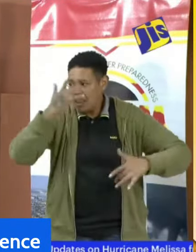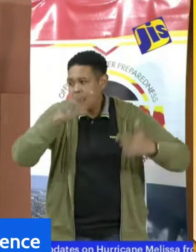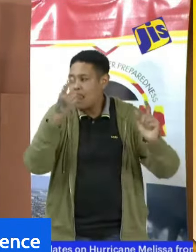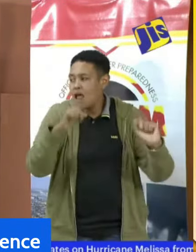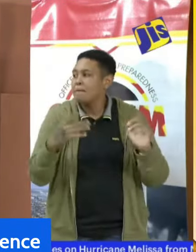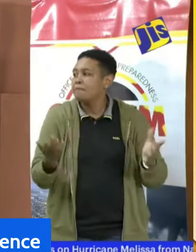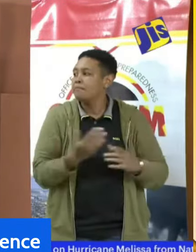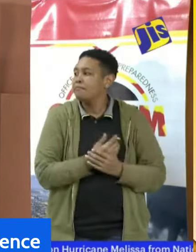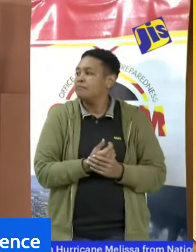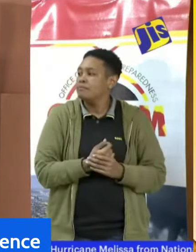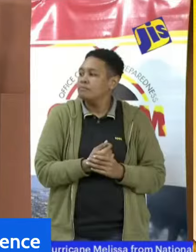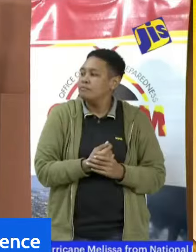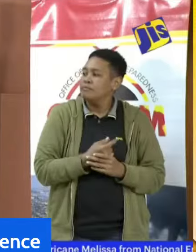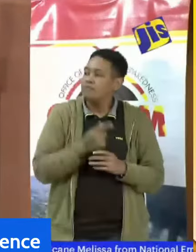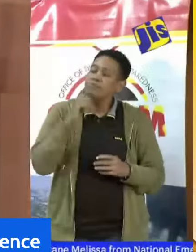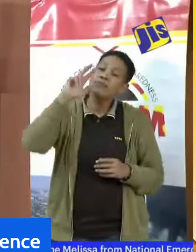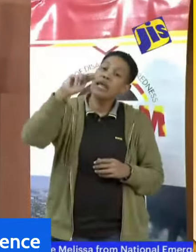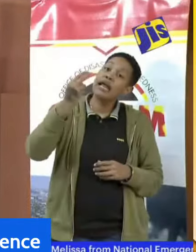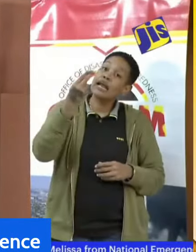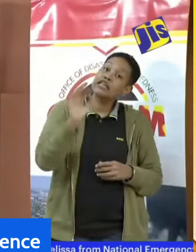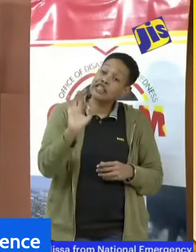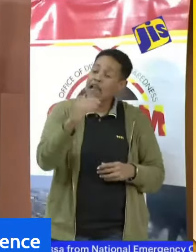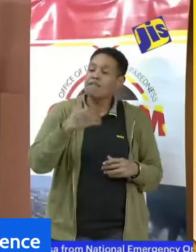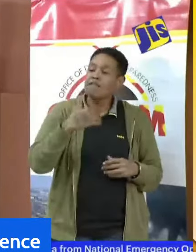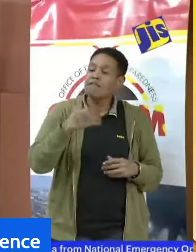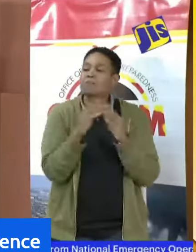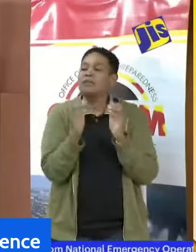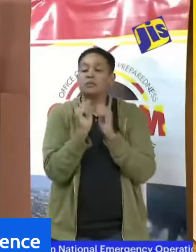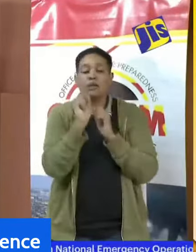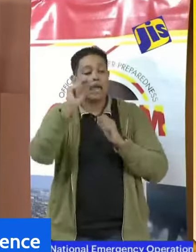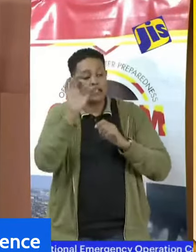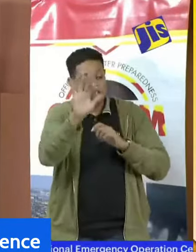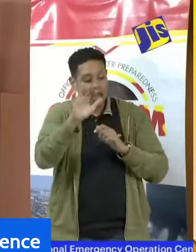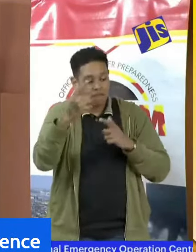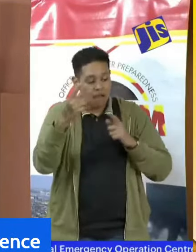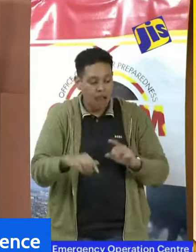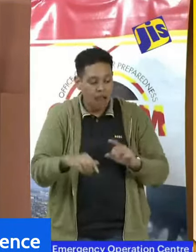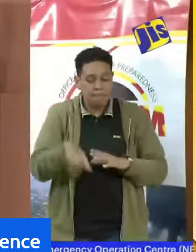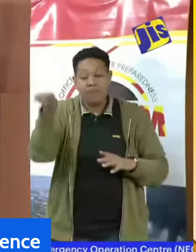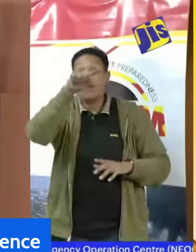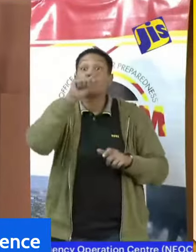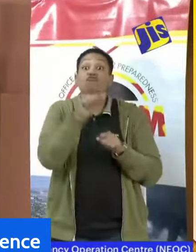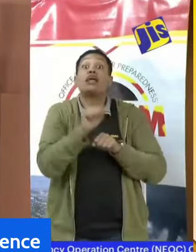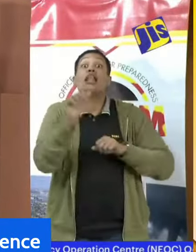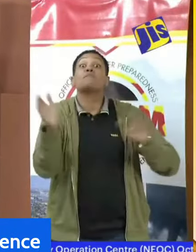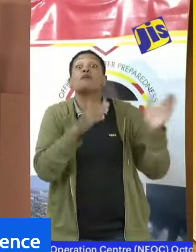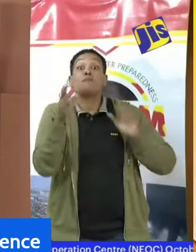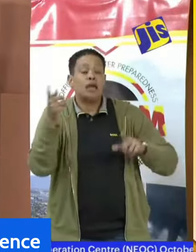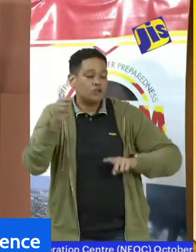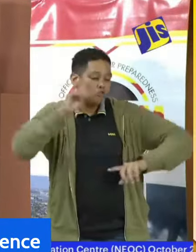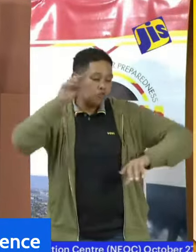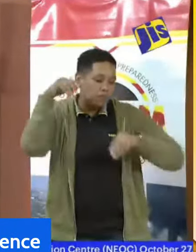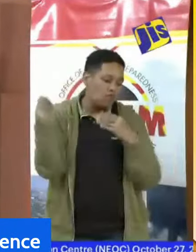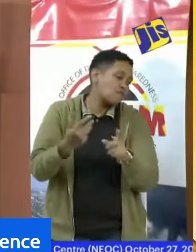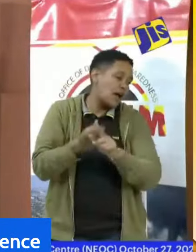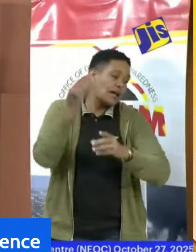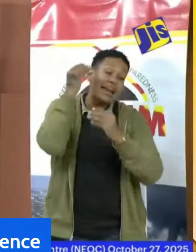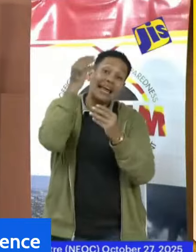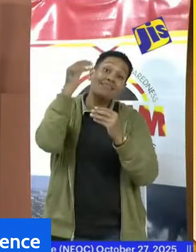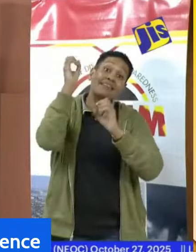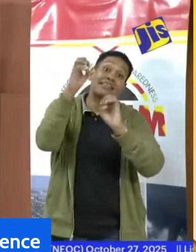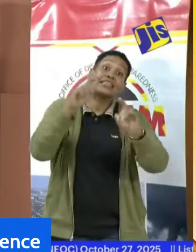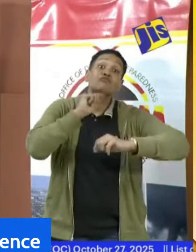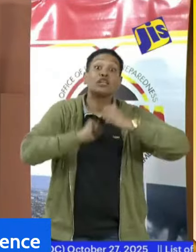illnesses. The NHF, I've had a meeting with the NHF. They are prepared to provide information